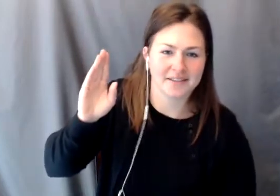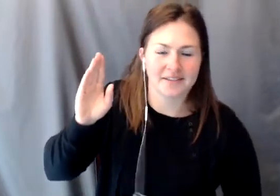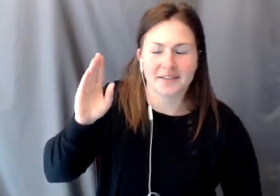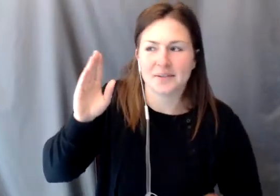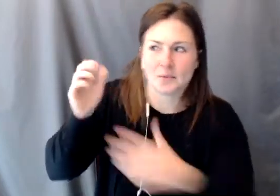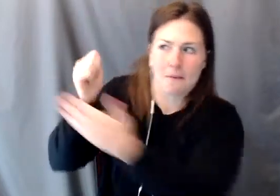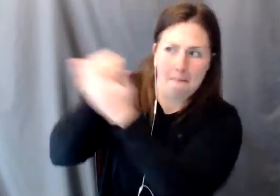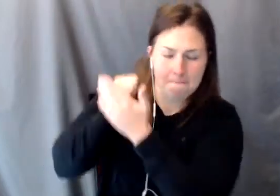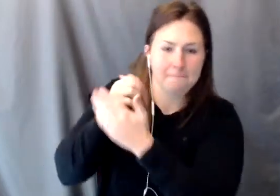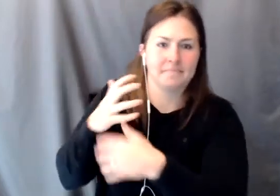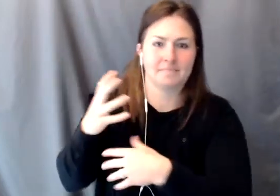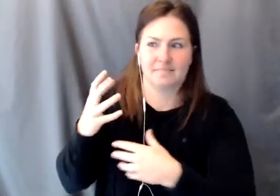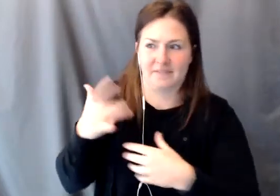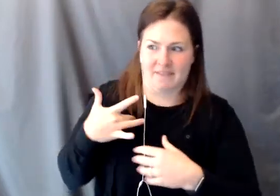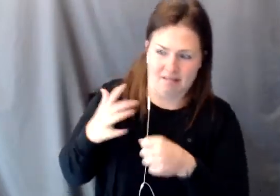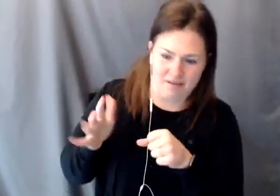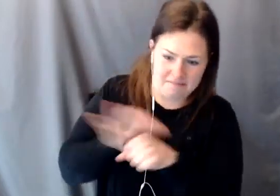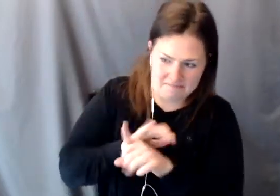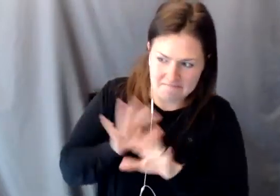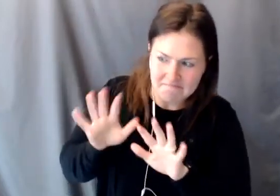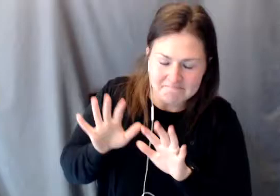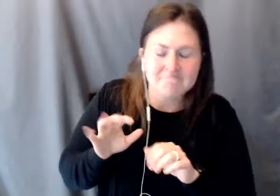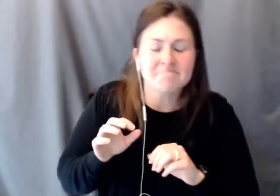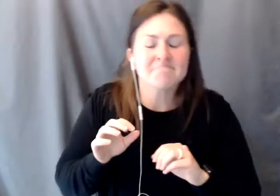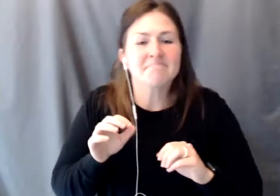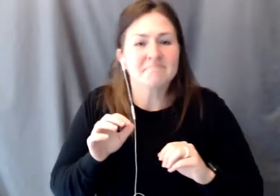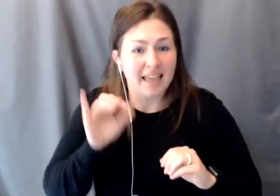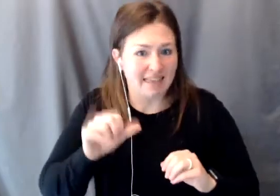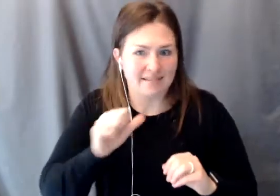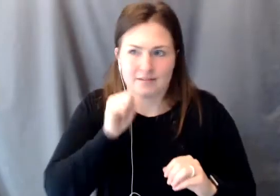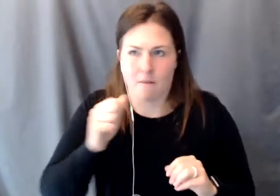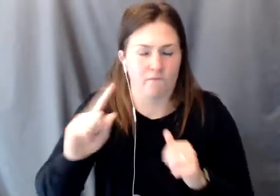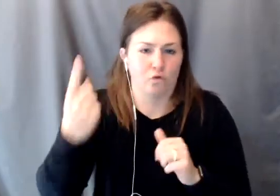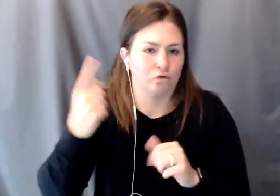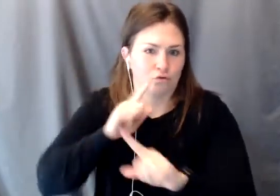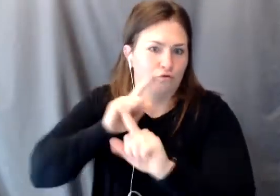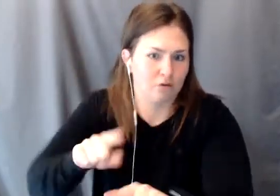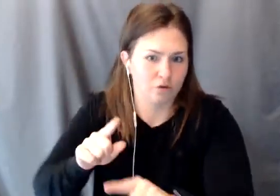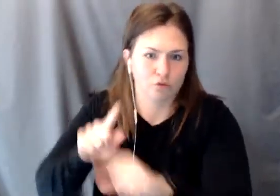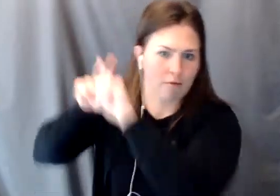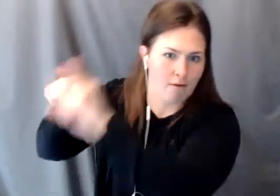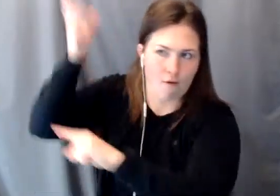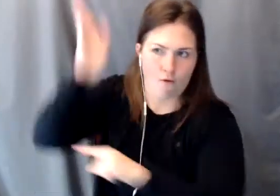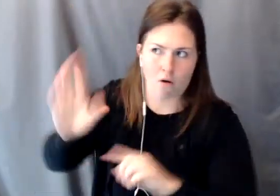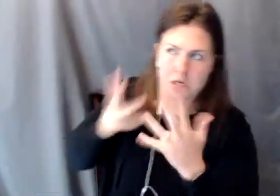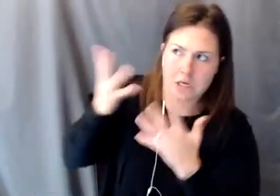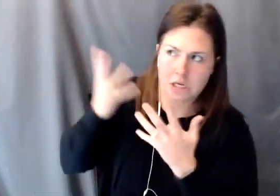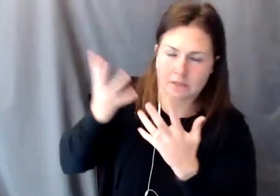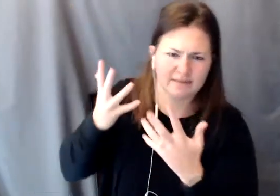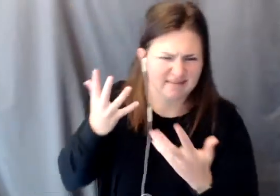full. And that isn't always my first inclination. You know, I was raised in a family where you rely